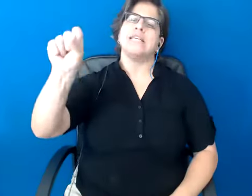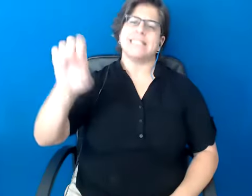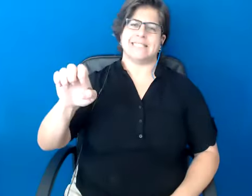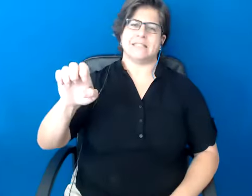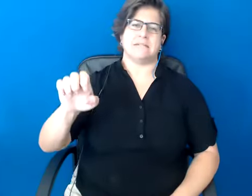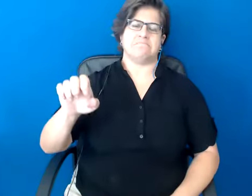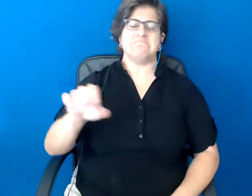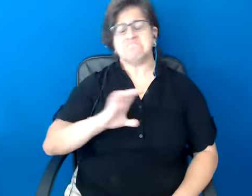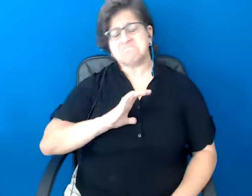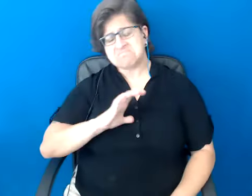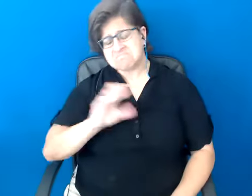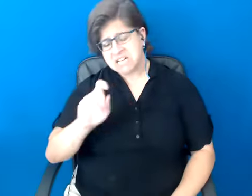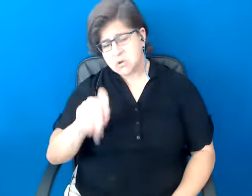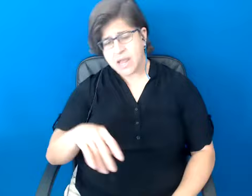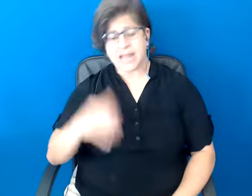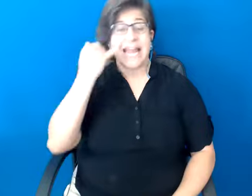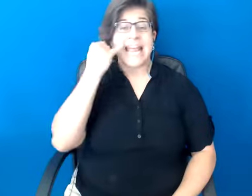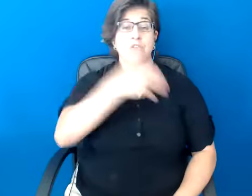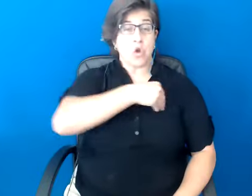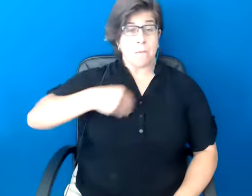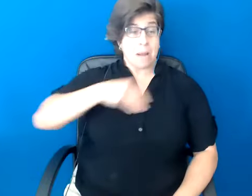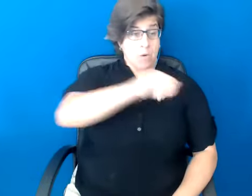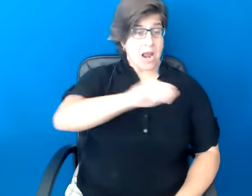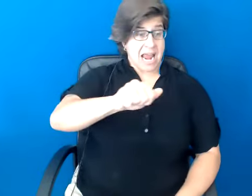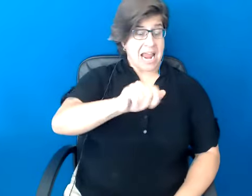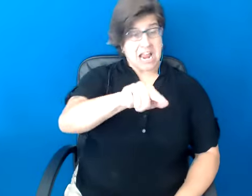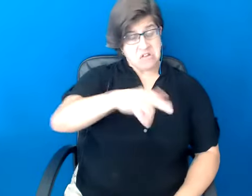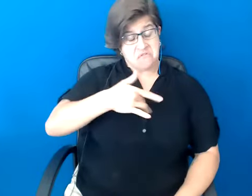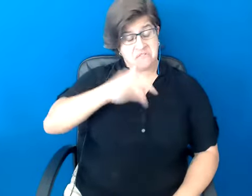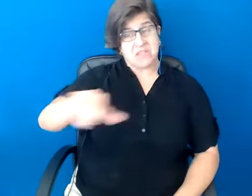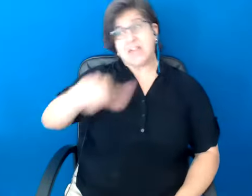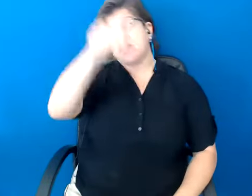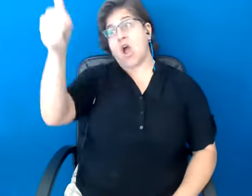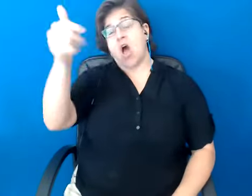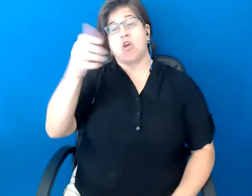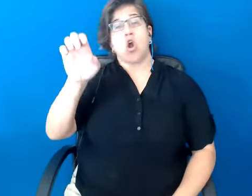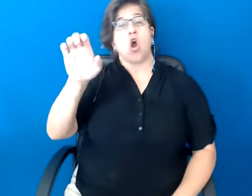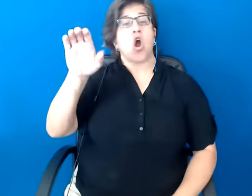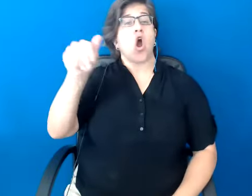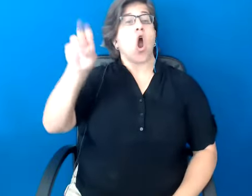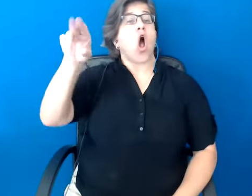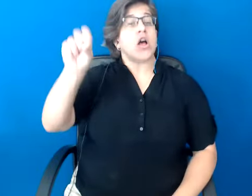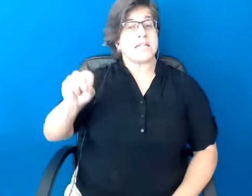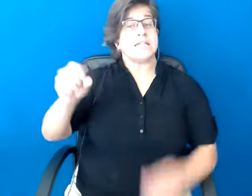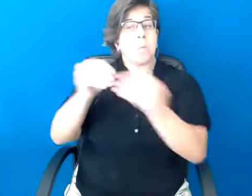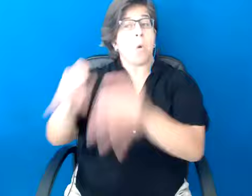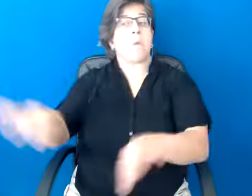there were causes that were more important to them. And that's okay. If you're a member of Alcoholics Anonymous and you feel that way, I just